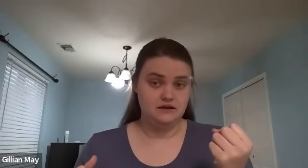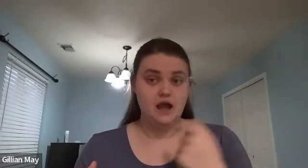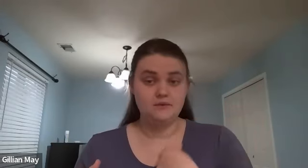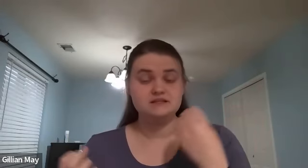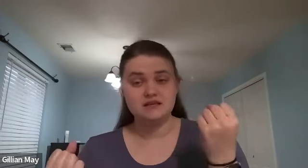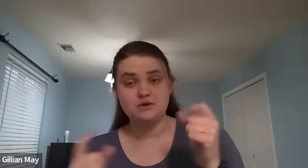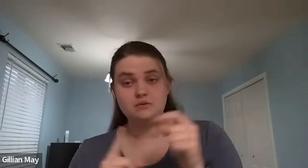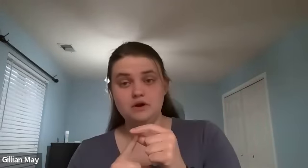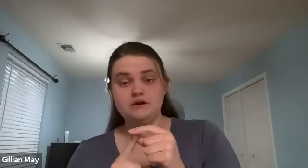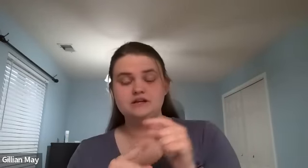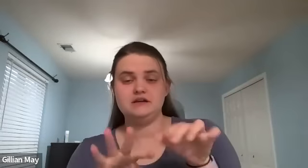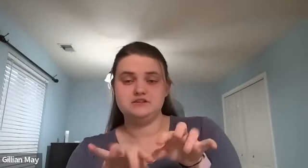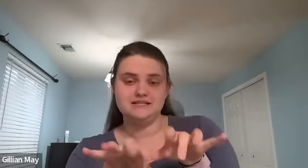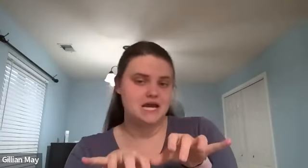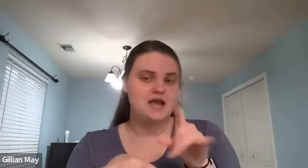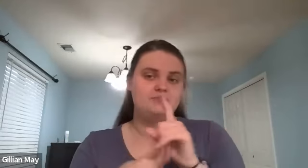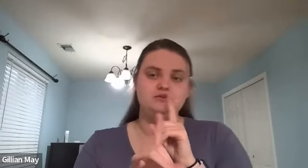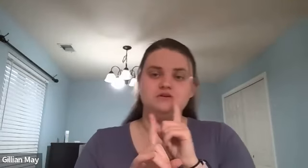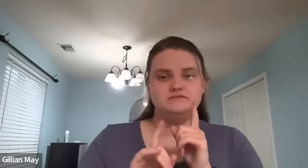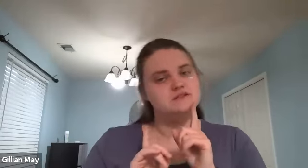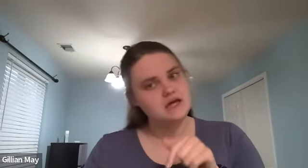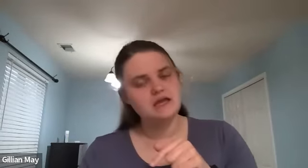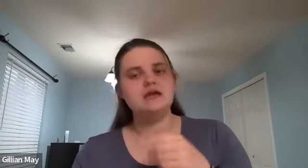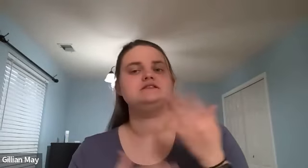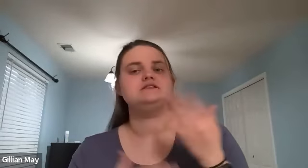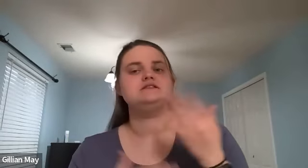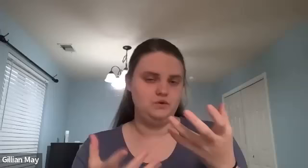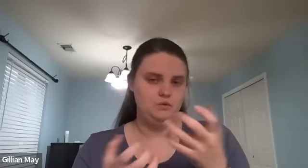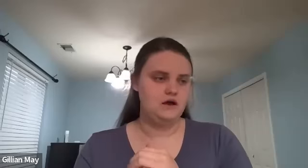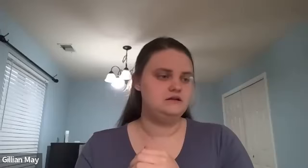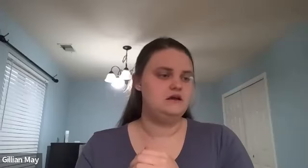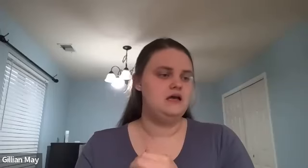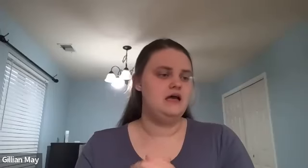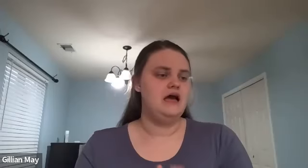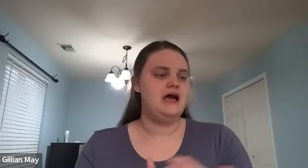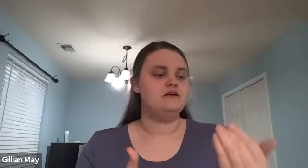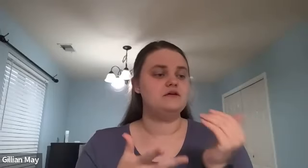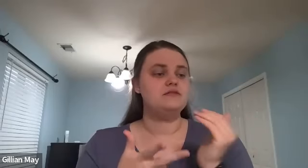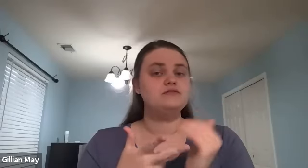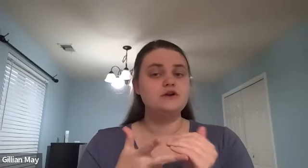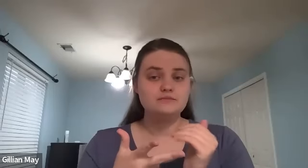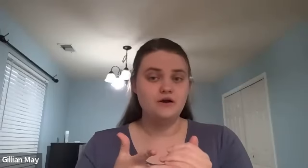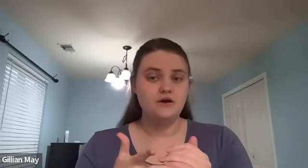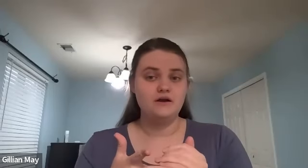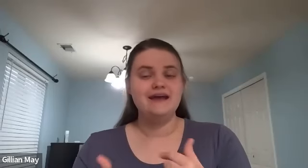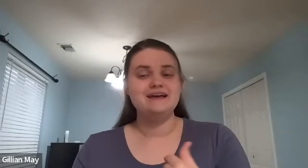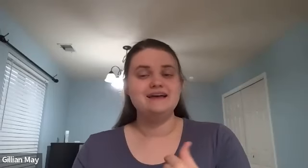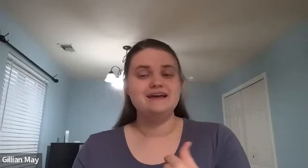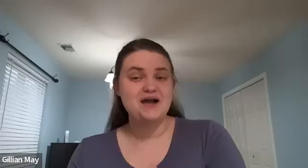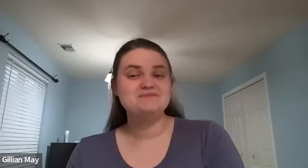I'm going to sign a word and you guys are going to type, or you can say it however you want. And then the third part is I'm going